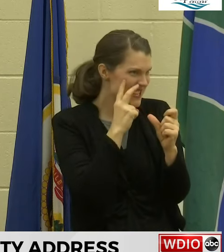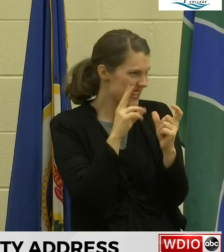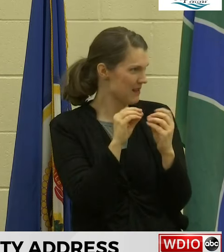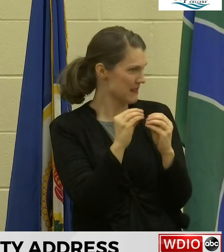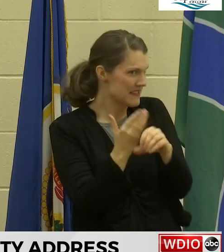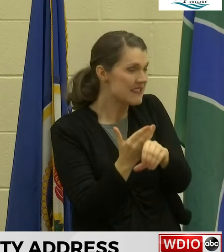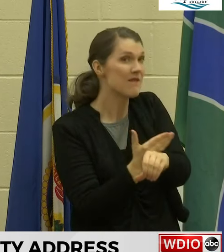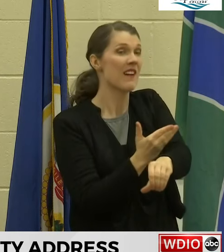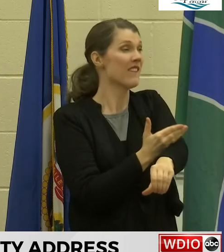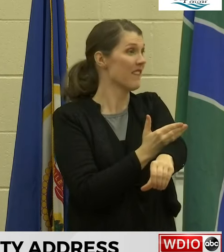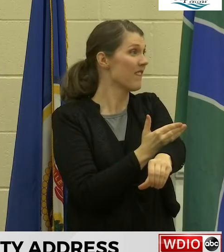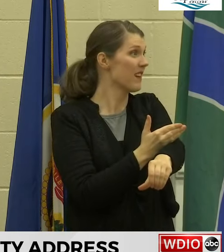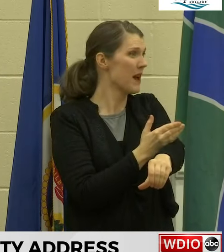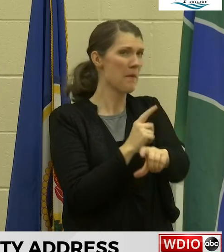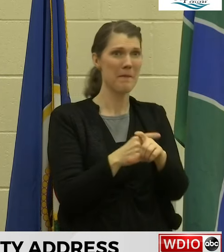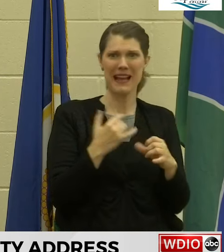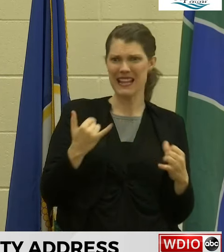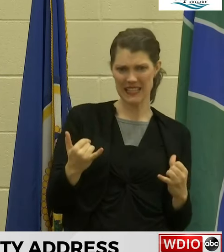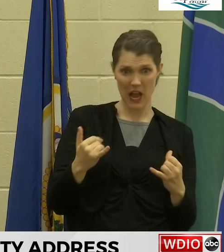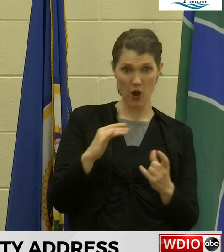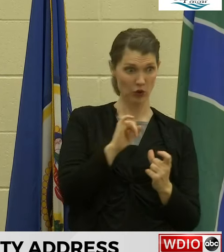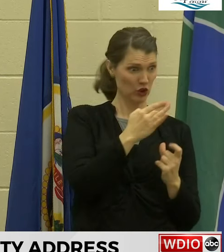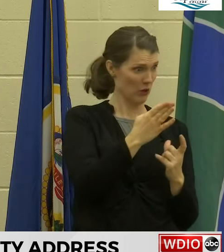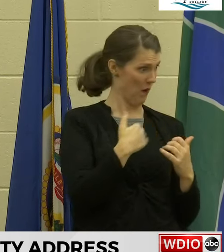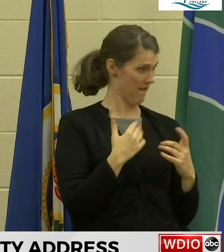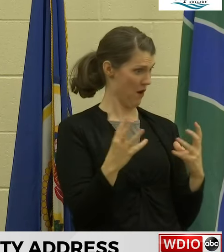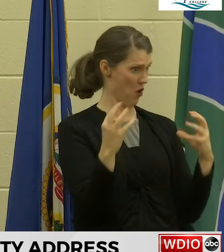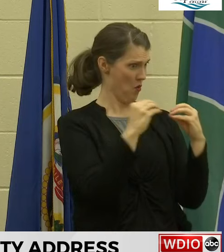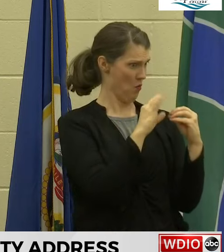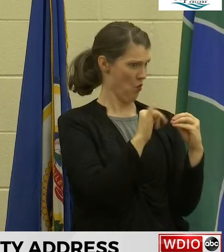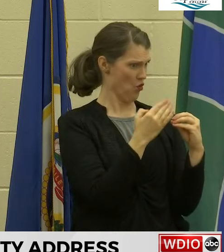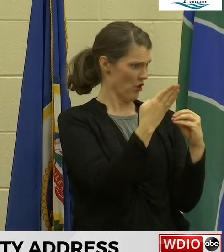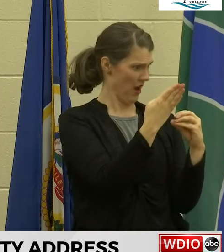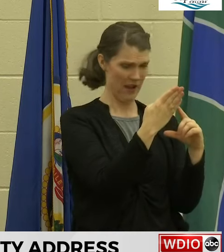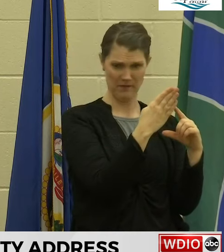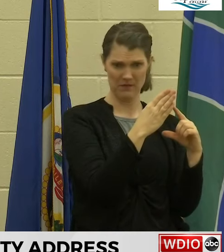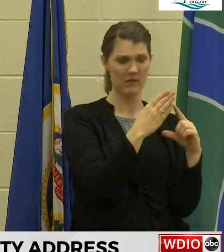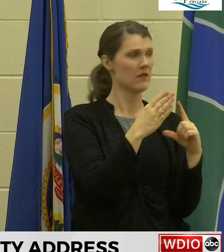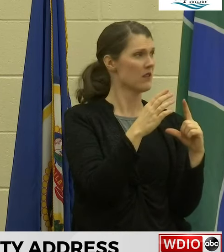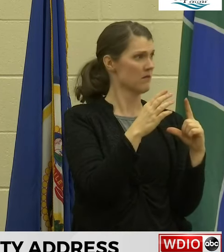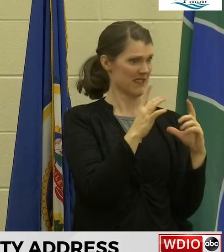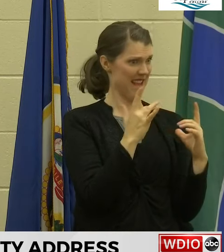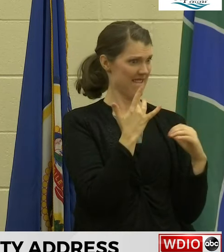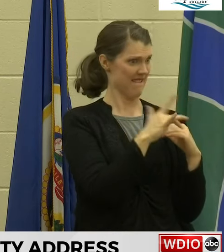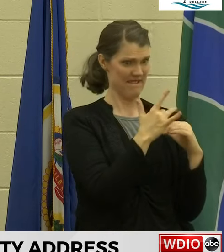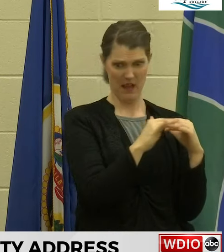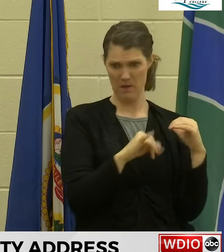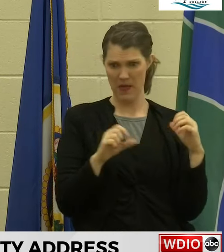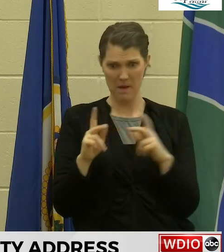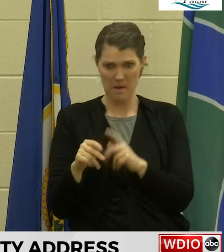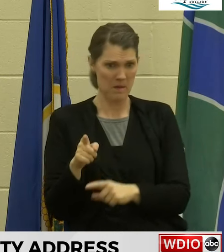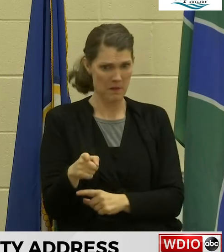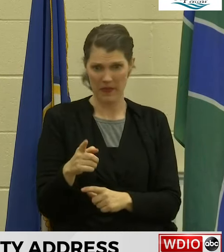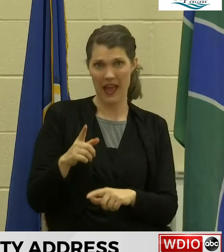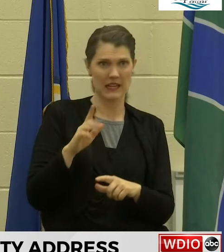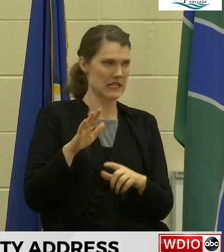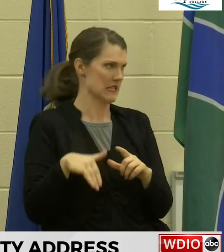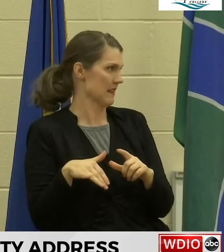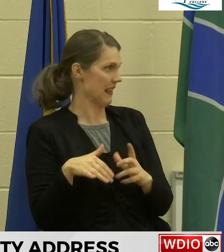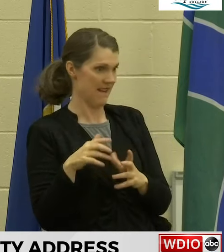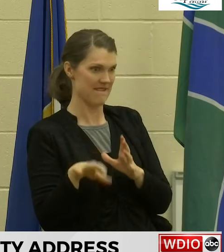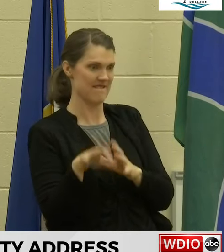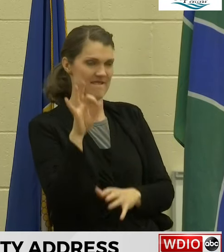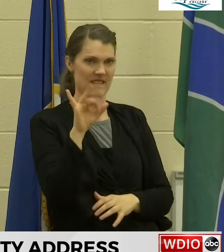more jobs than active job seekers. There are still too many people who can't secure